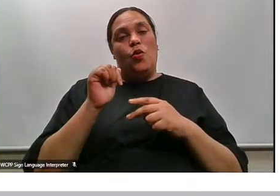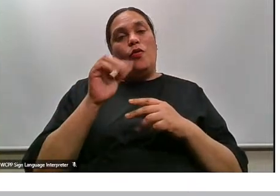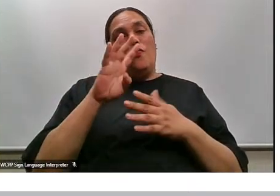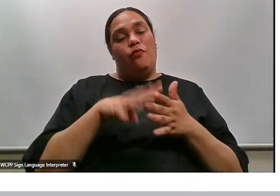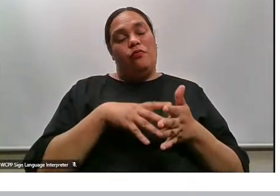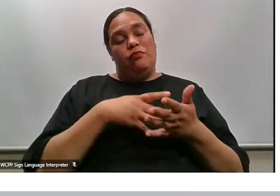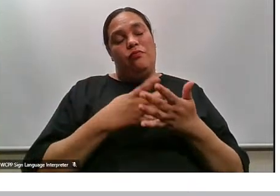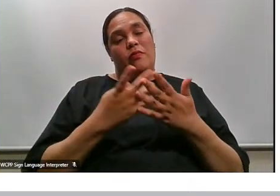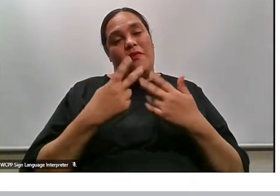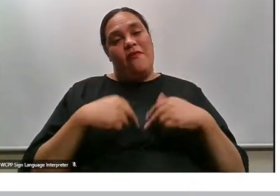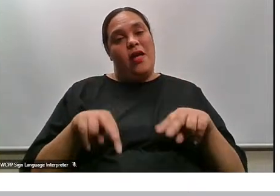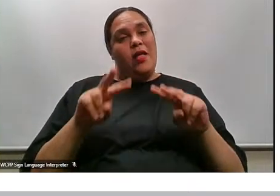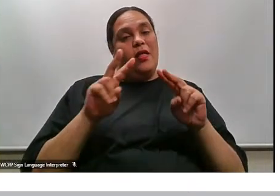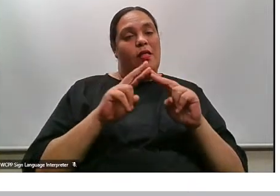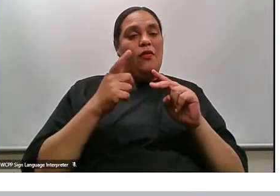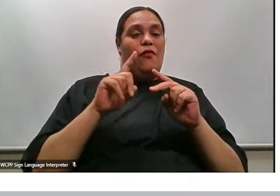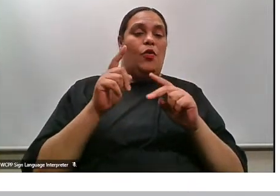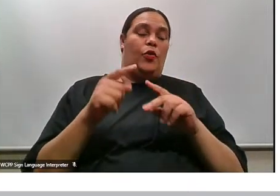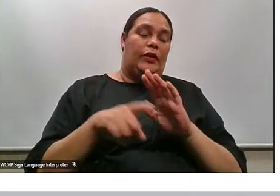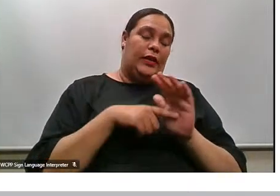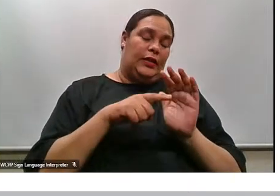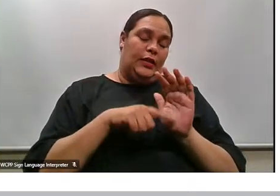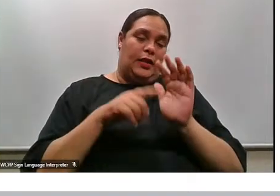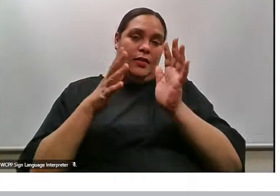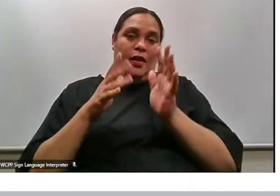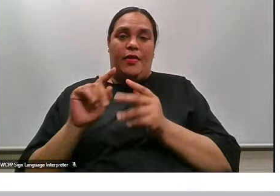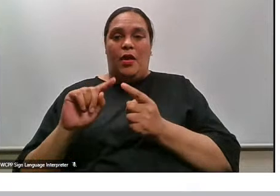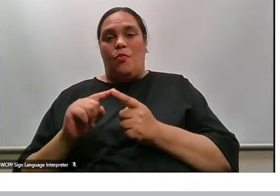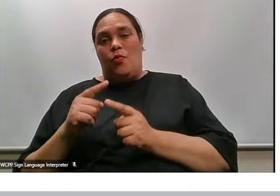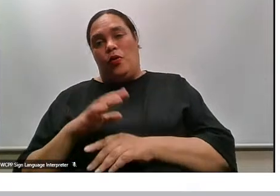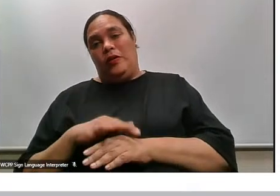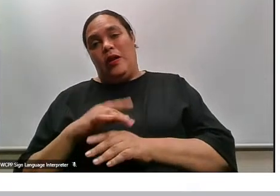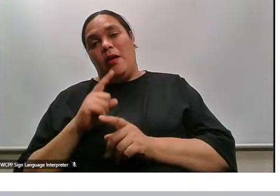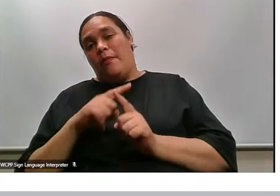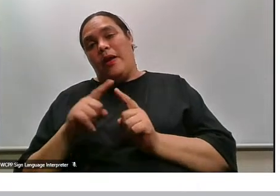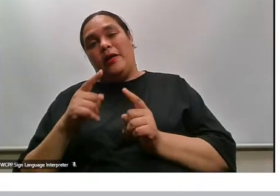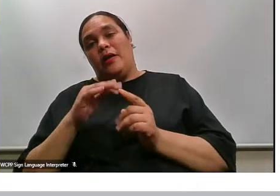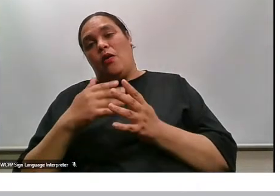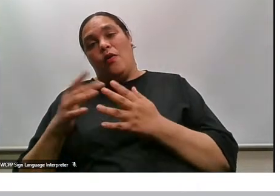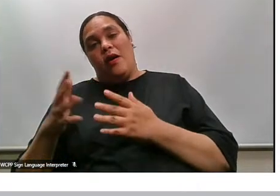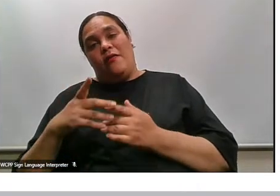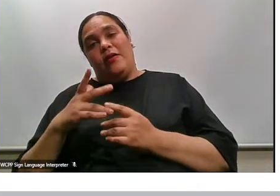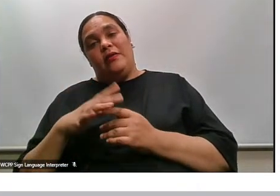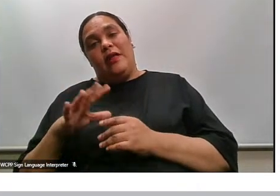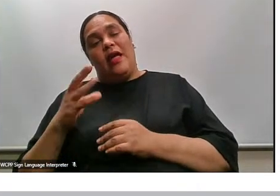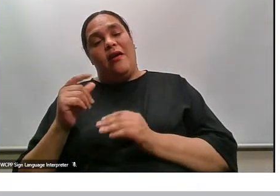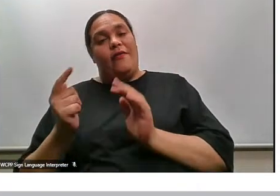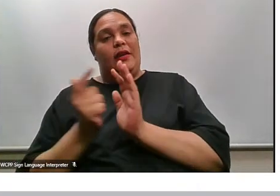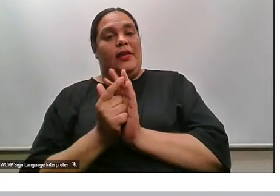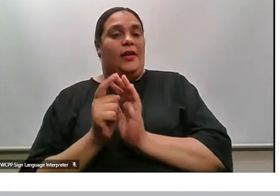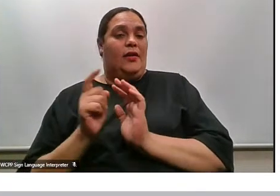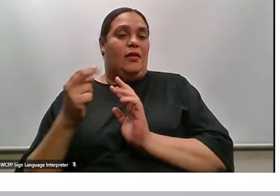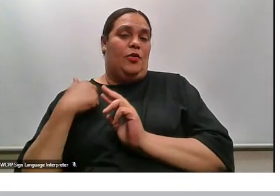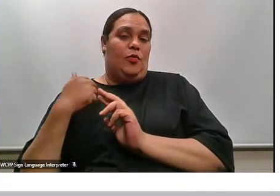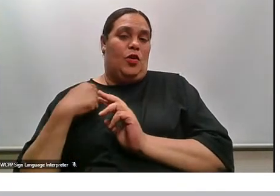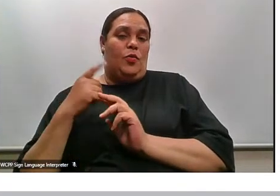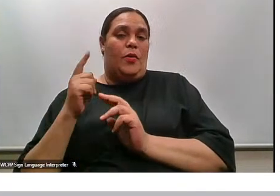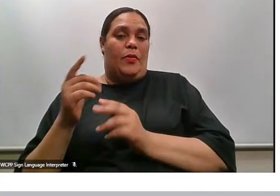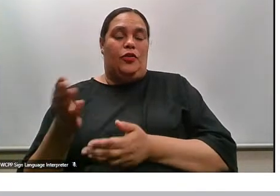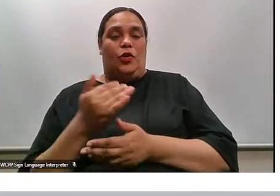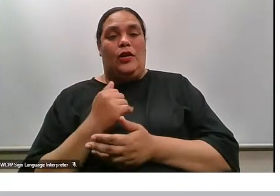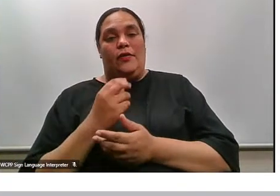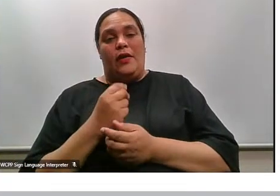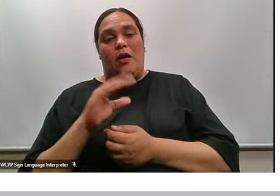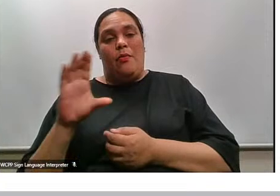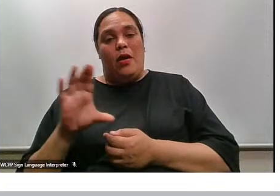value of the debtors at that point in time. However, there is still a legal obligation to collect the amount